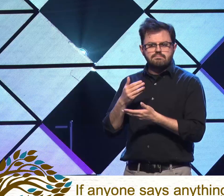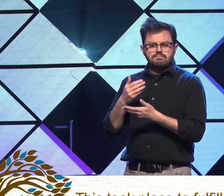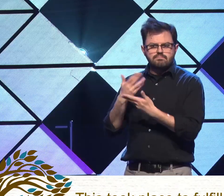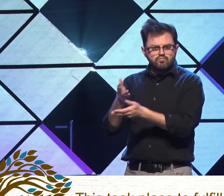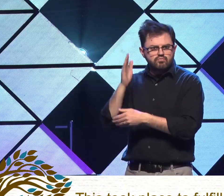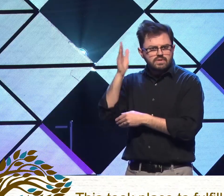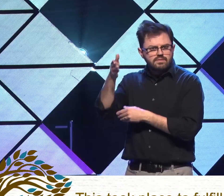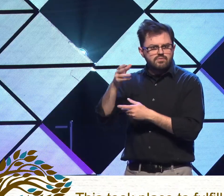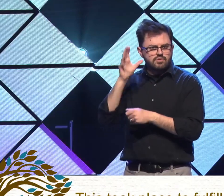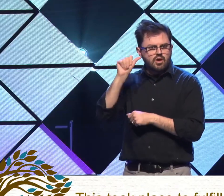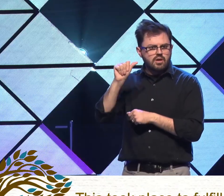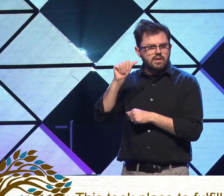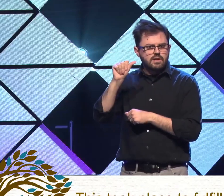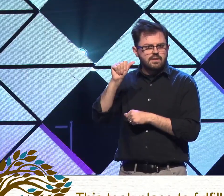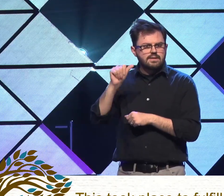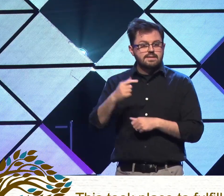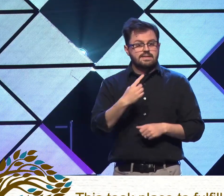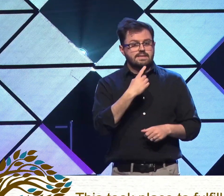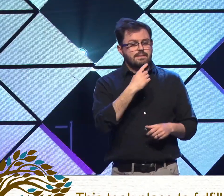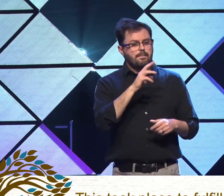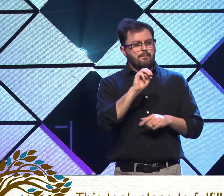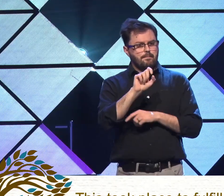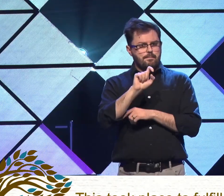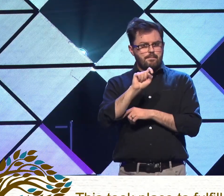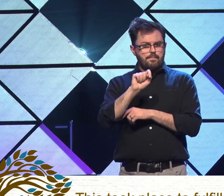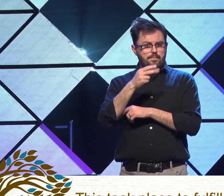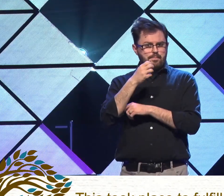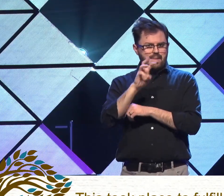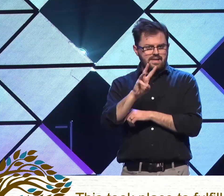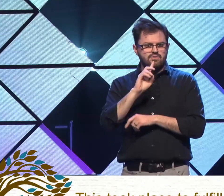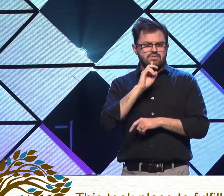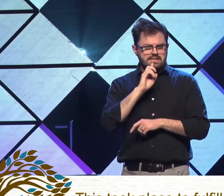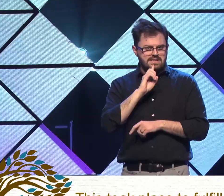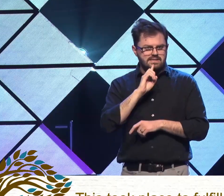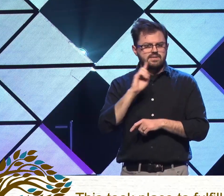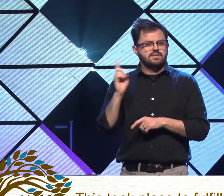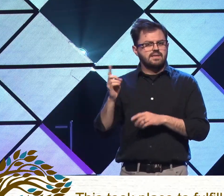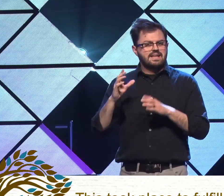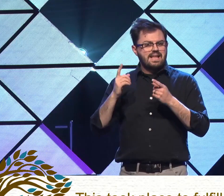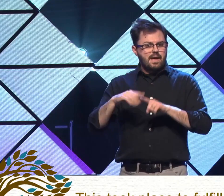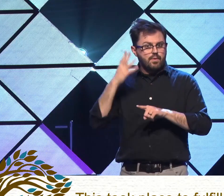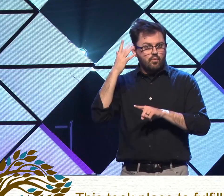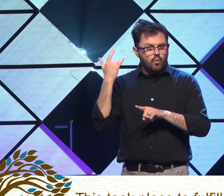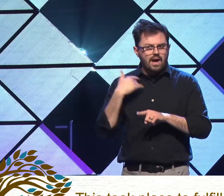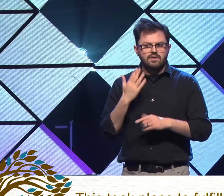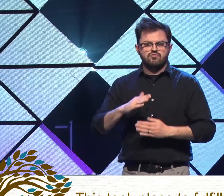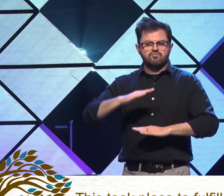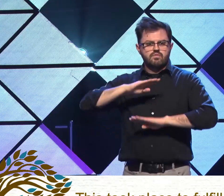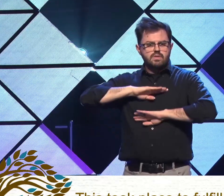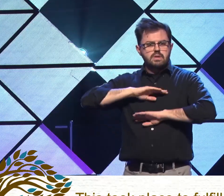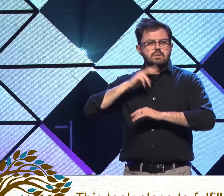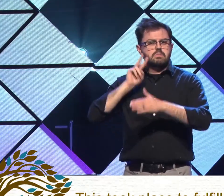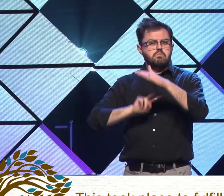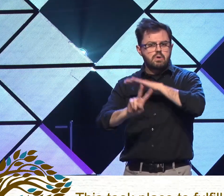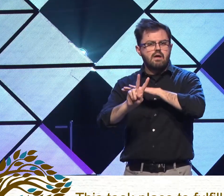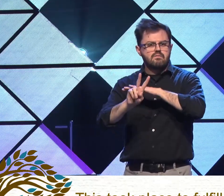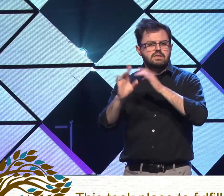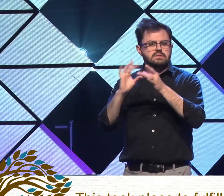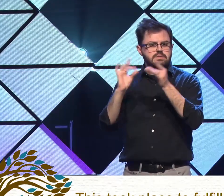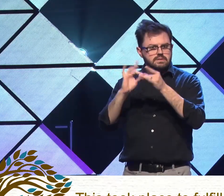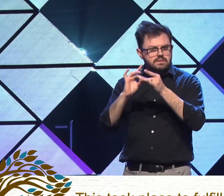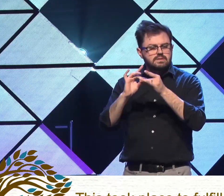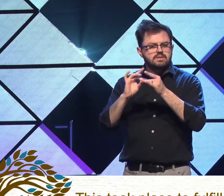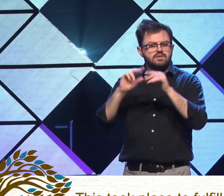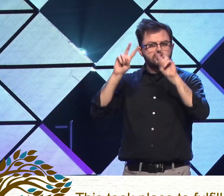took place, Matthew says, to fulfill what the prophet said. So he quotes Matthew, the writer of Matthew, quotes